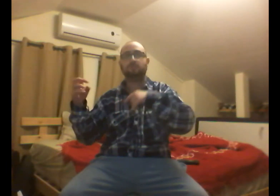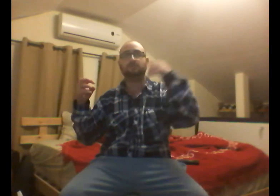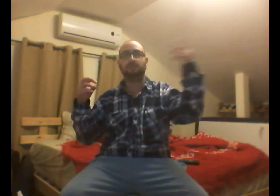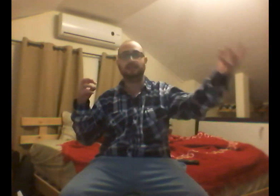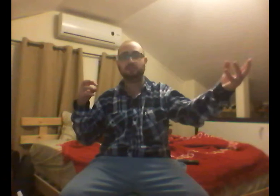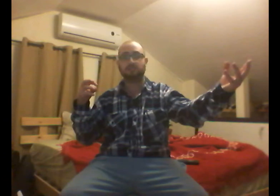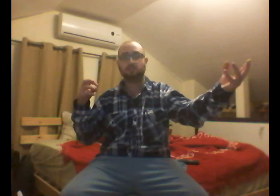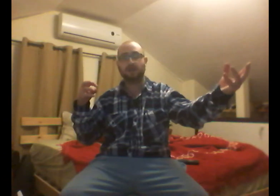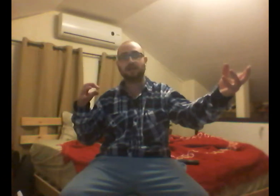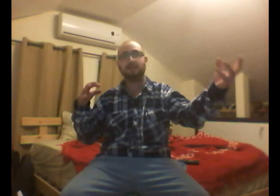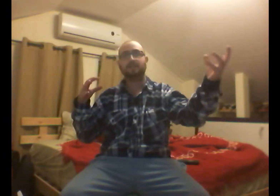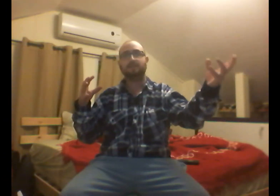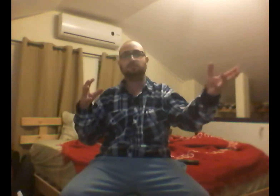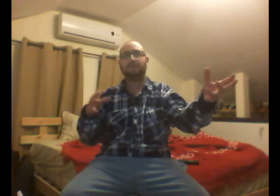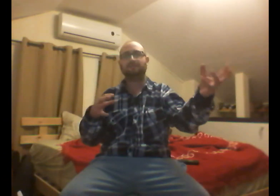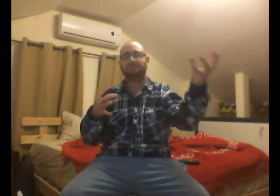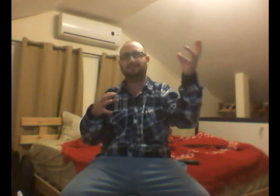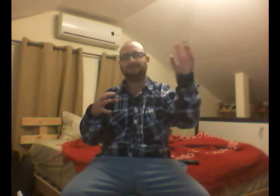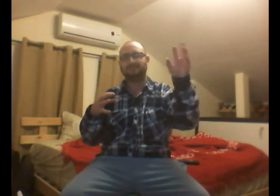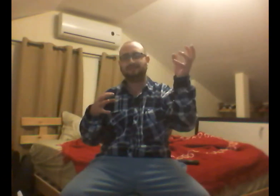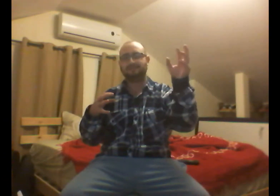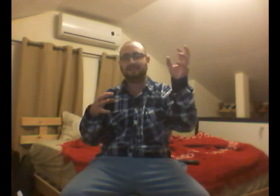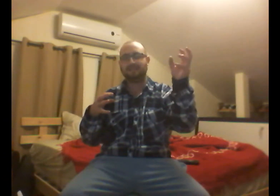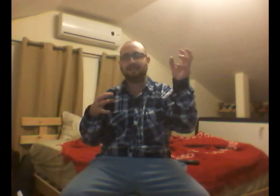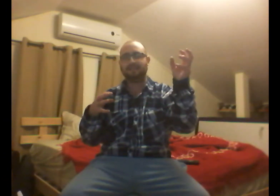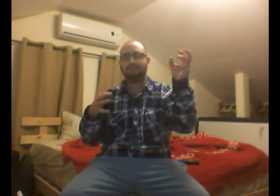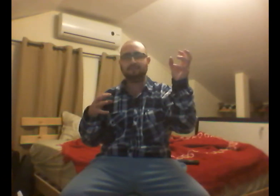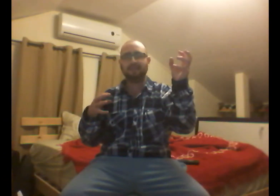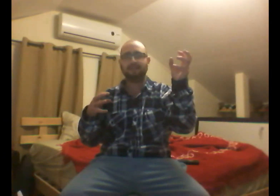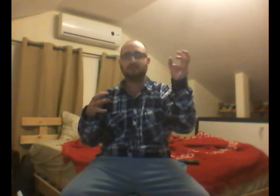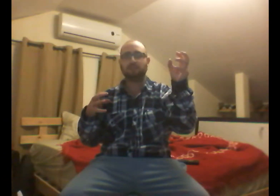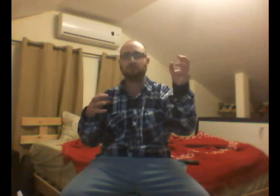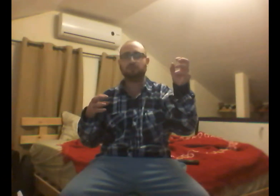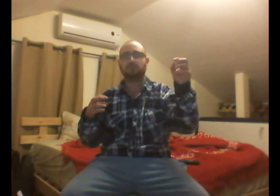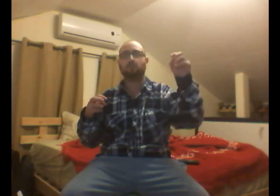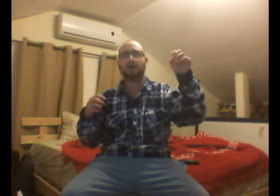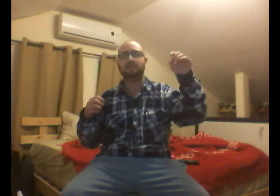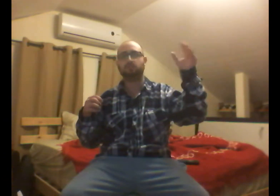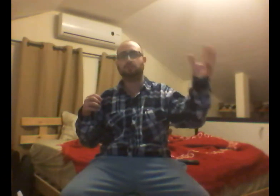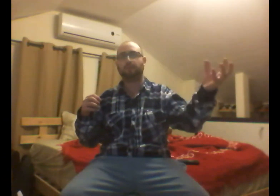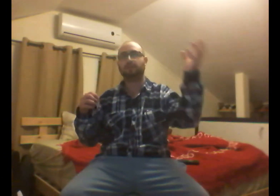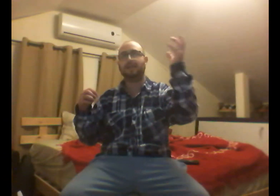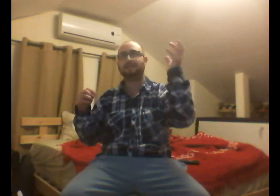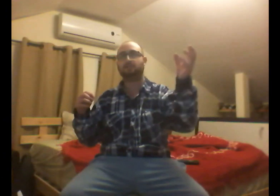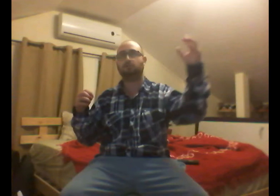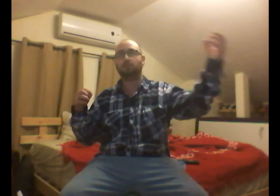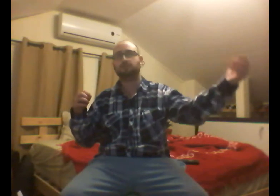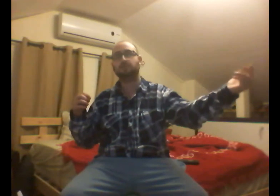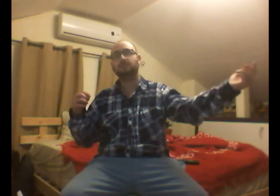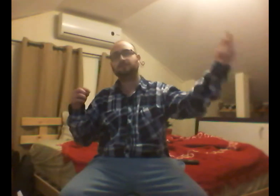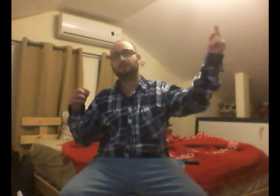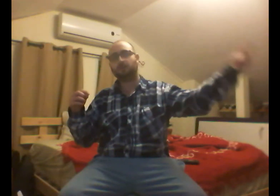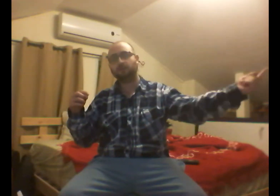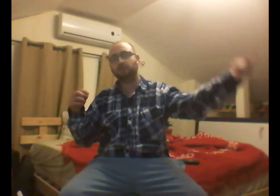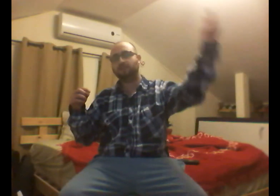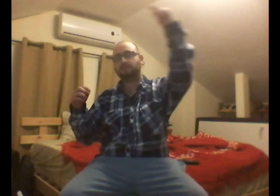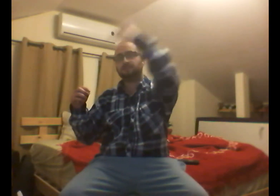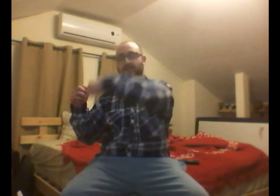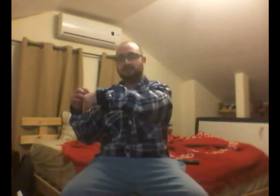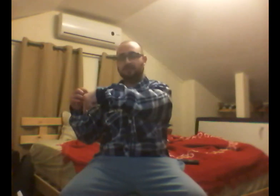with the Legends as well, they sort of have to make an excuse as to why Supergirl has to cross from her universe to this